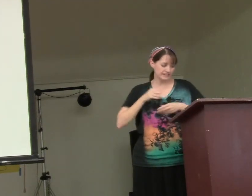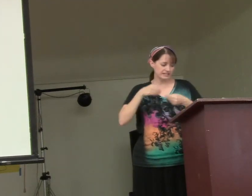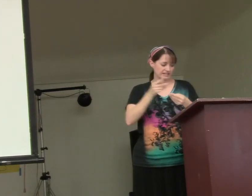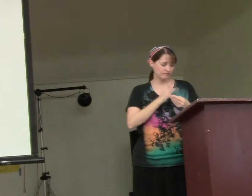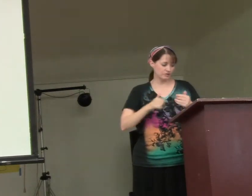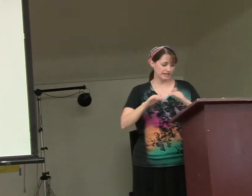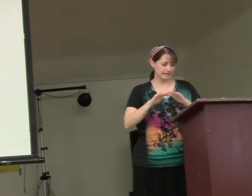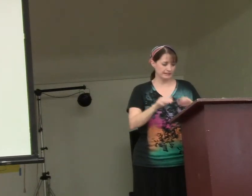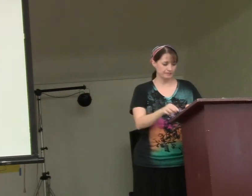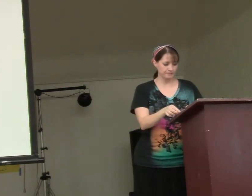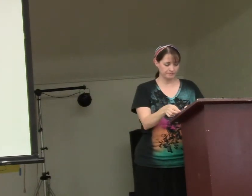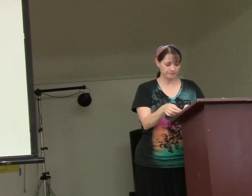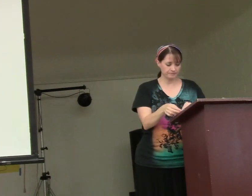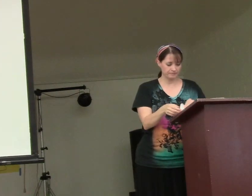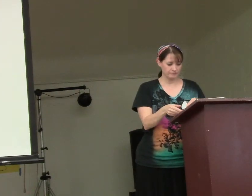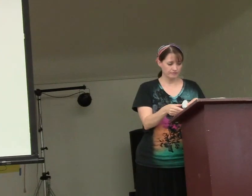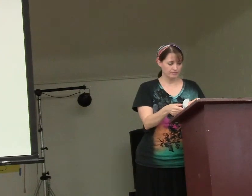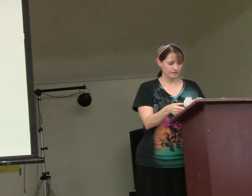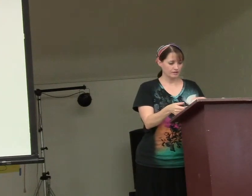to give you the kingdom.